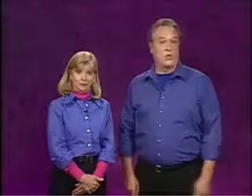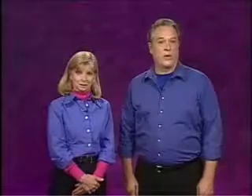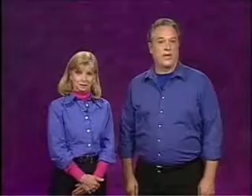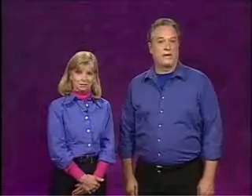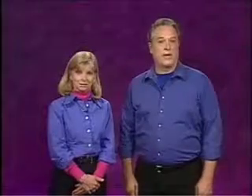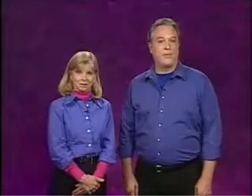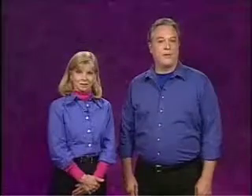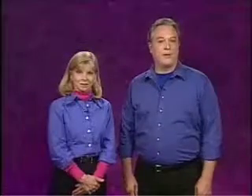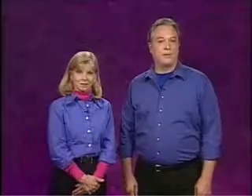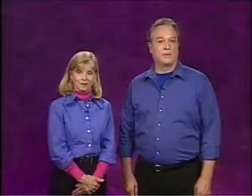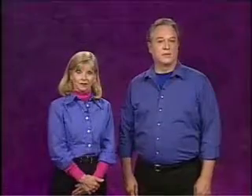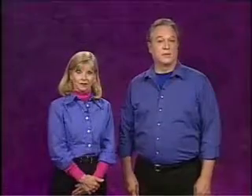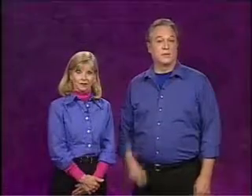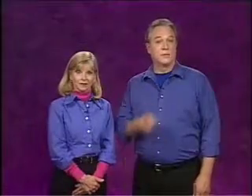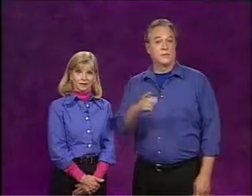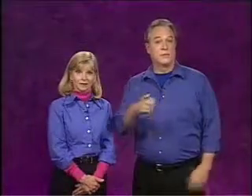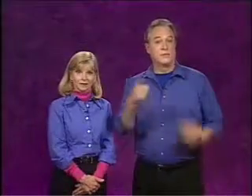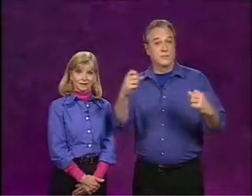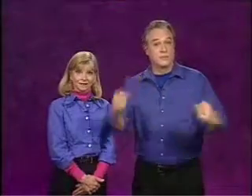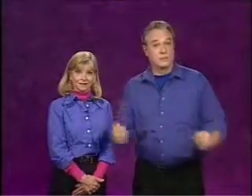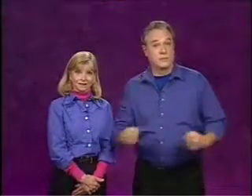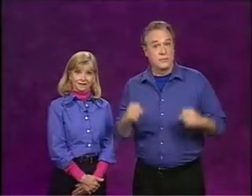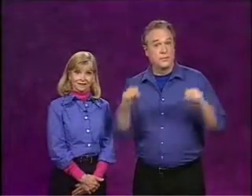your raised eyebrows.